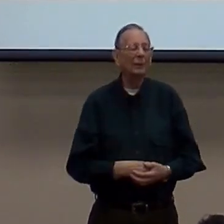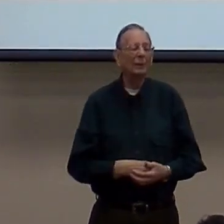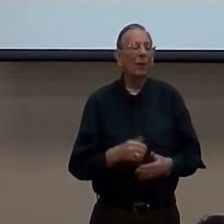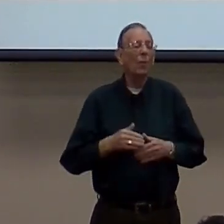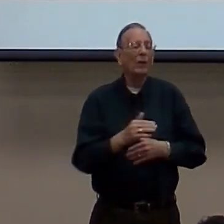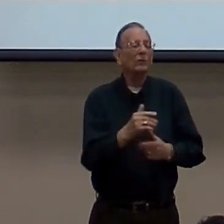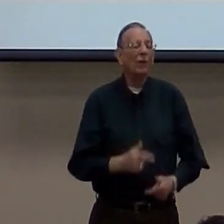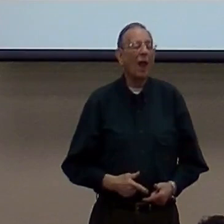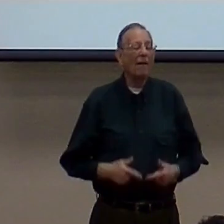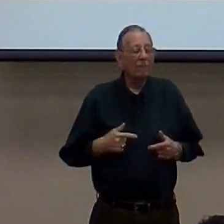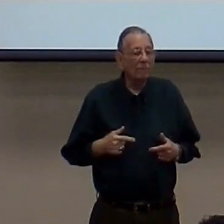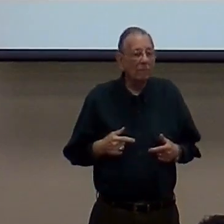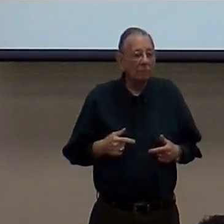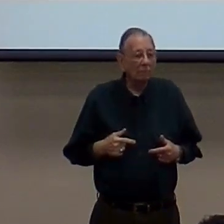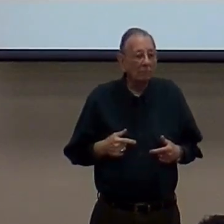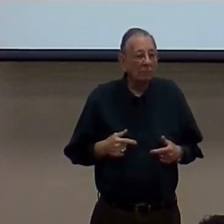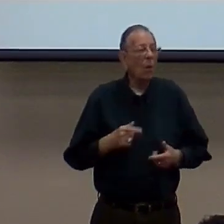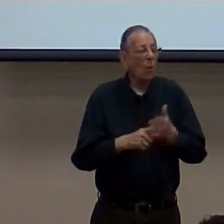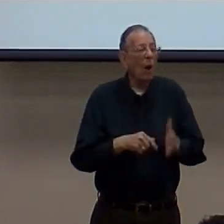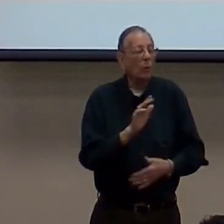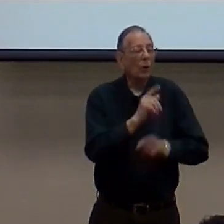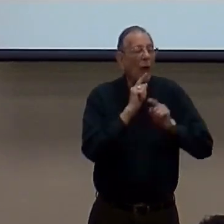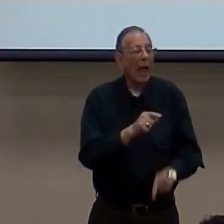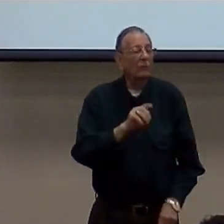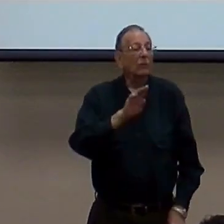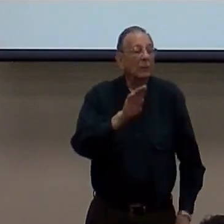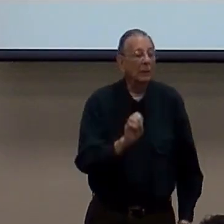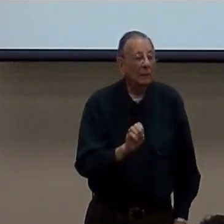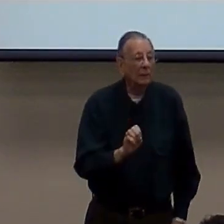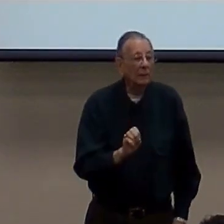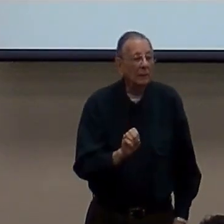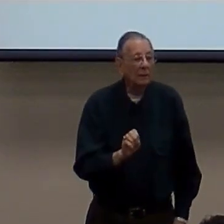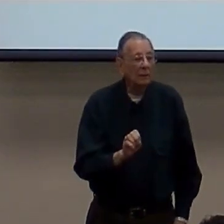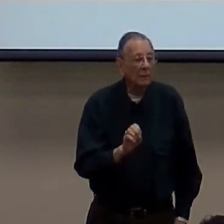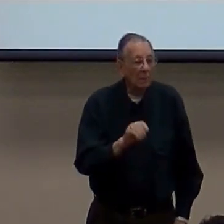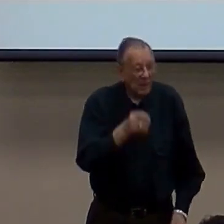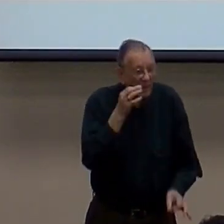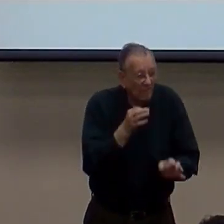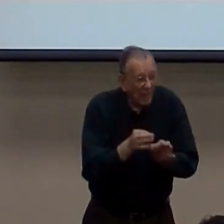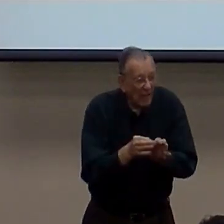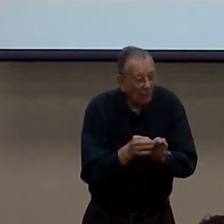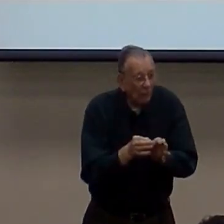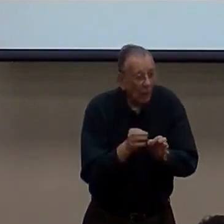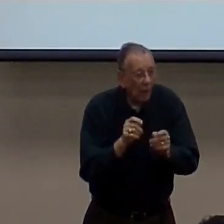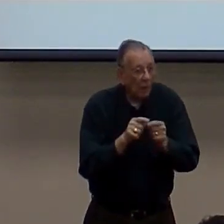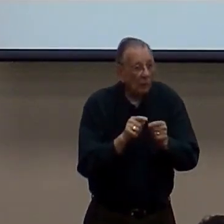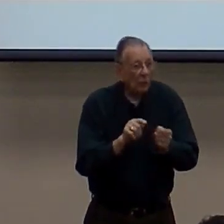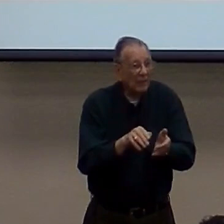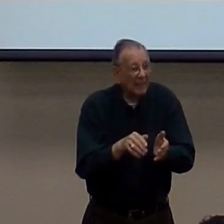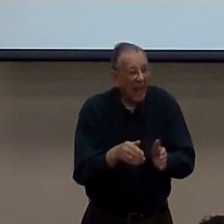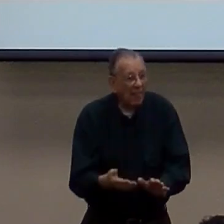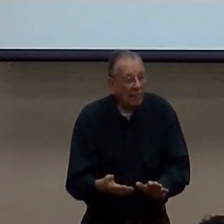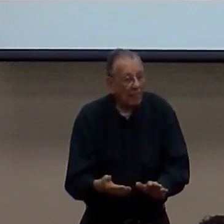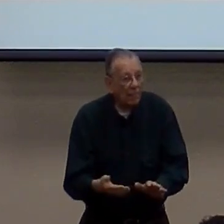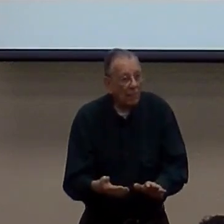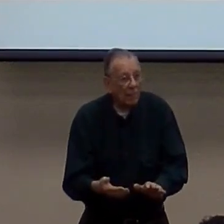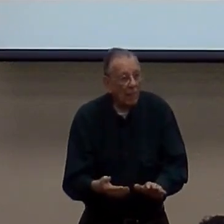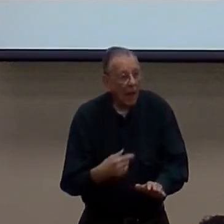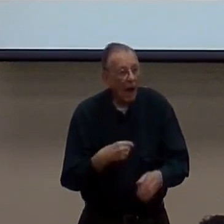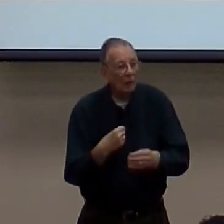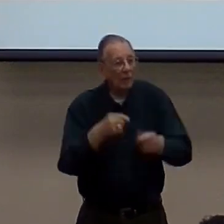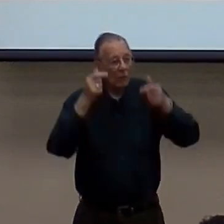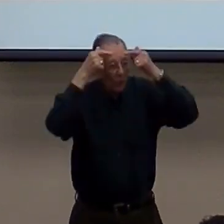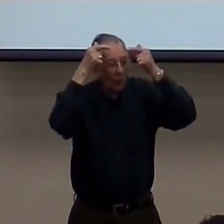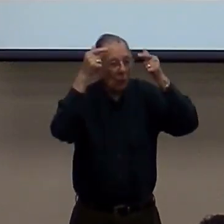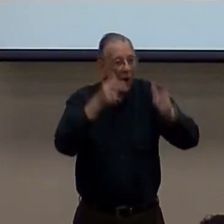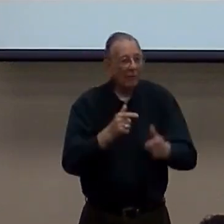rest of your life? What will your answer be? Be thou faithful unto death, and I'll give you the crown